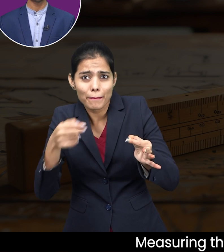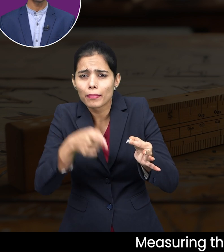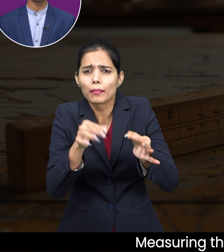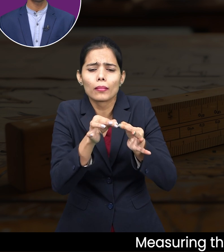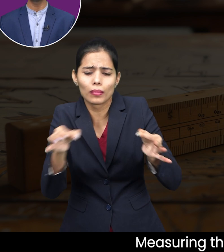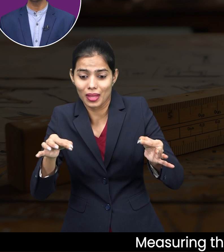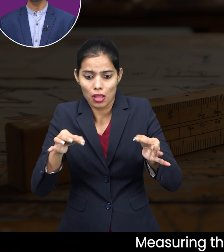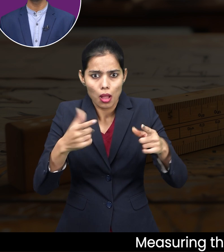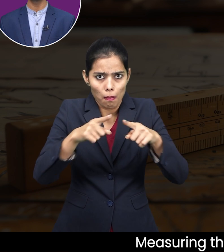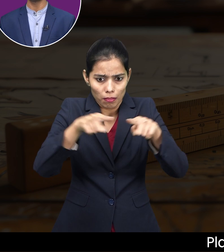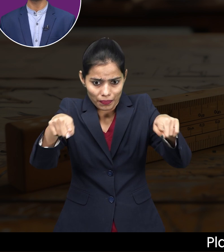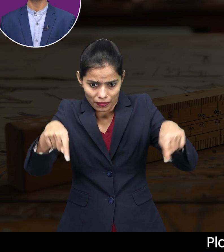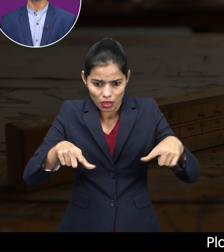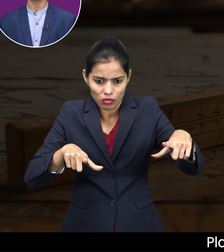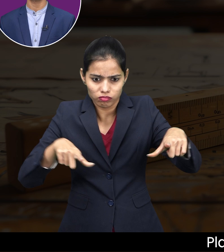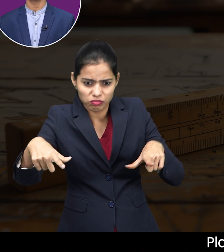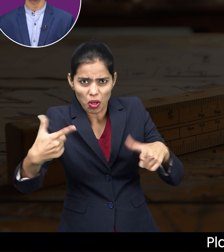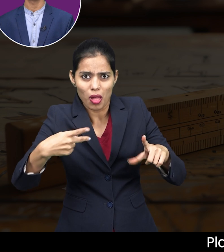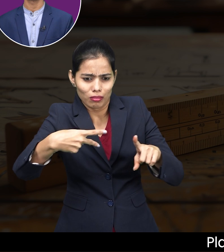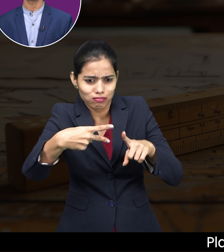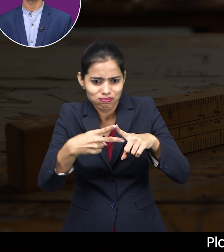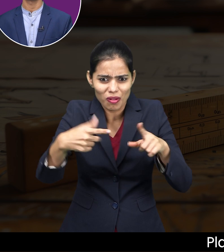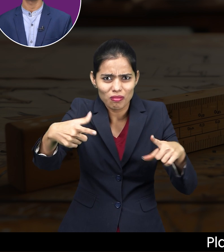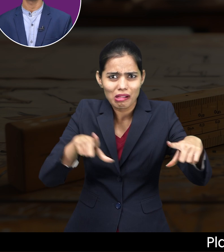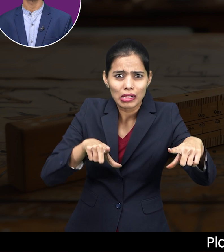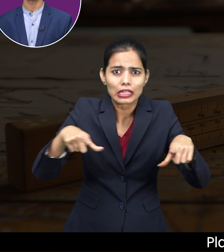Measuring the area of the irregular plane surface.